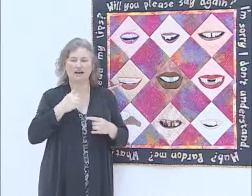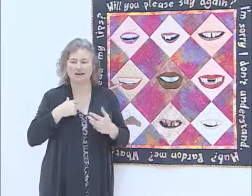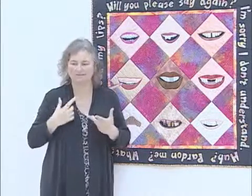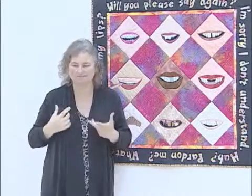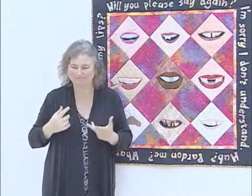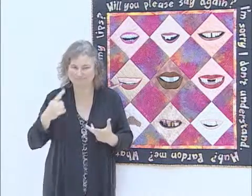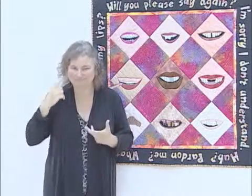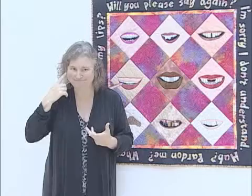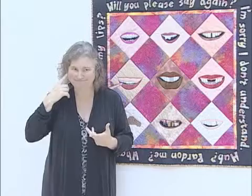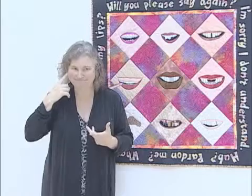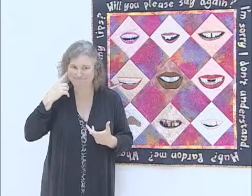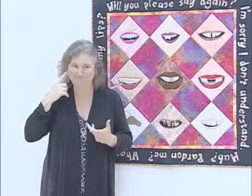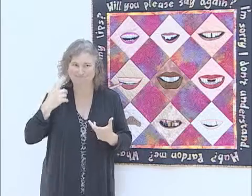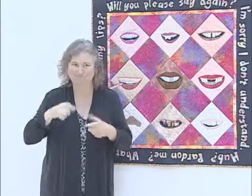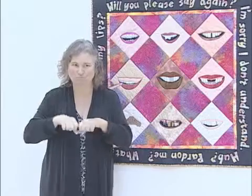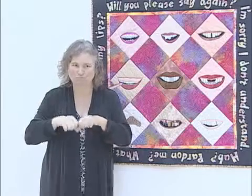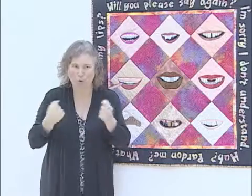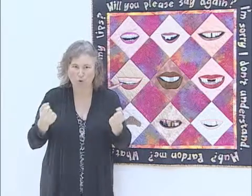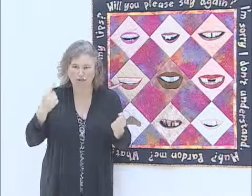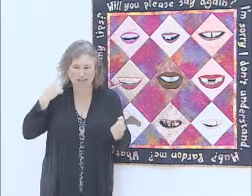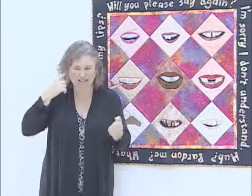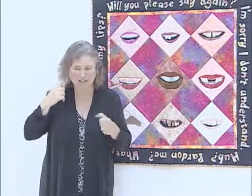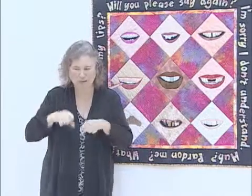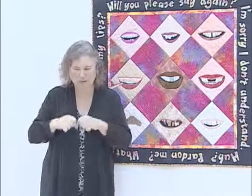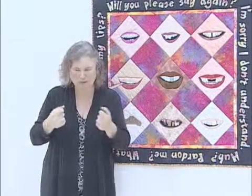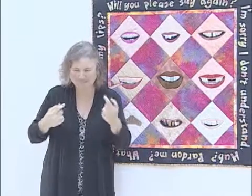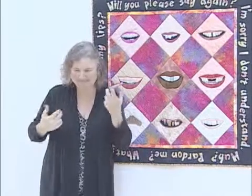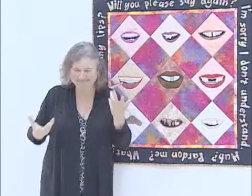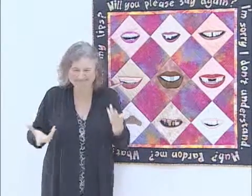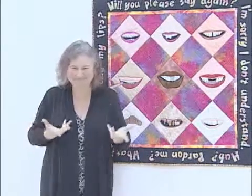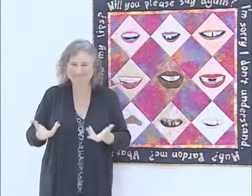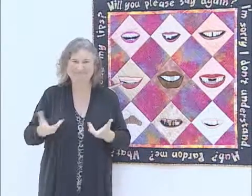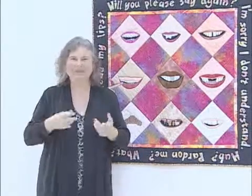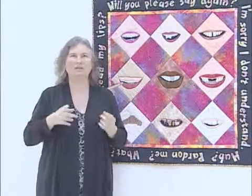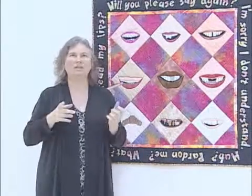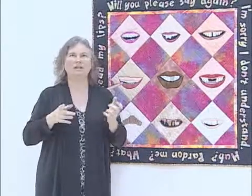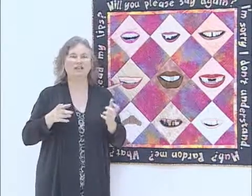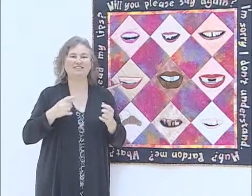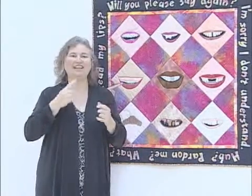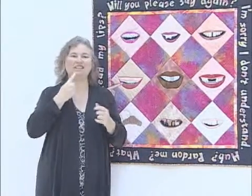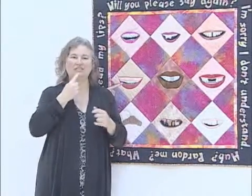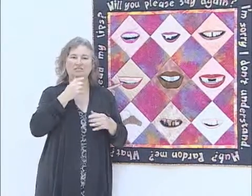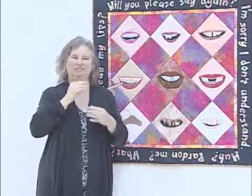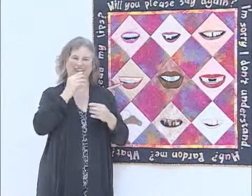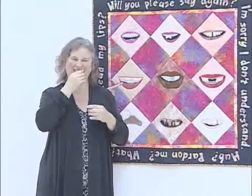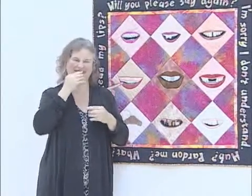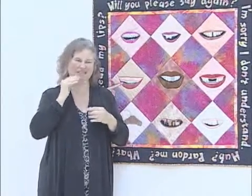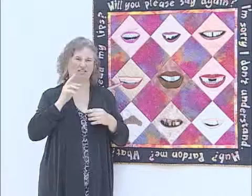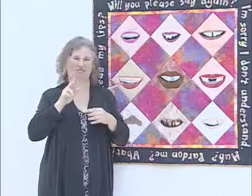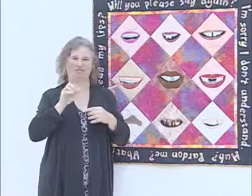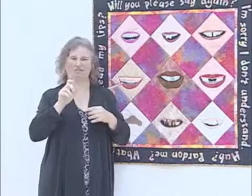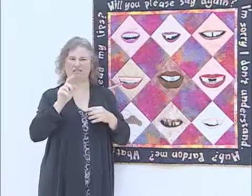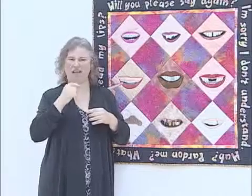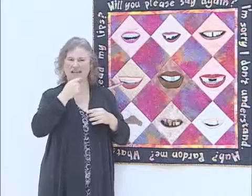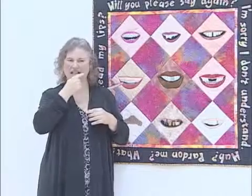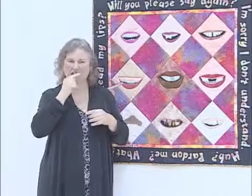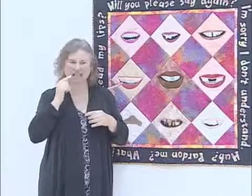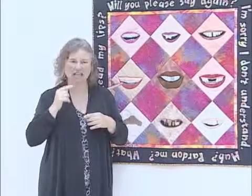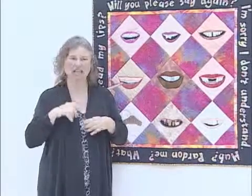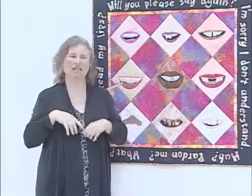His teeth were all weird, and gestured to him that I couldn't hear him, that my ears were broken. His teeth were cracked and